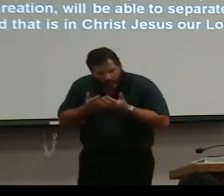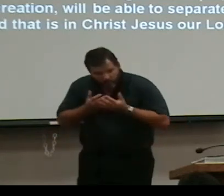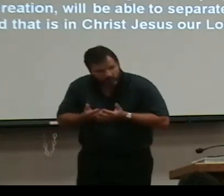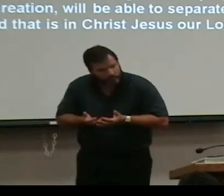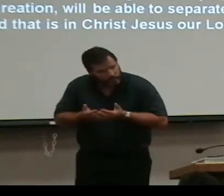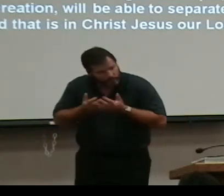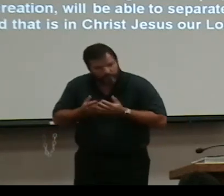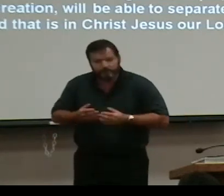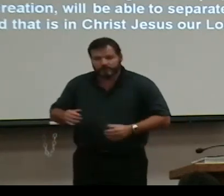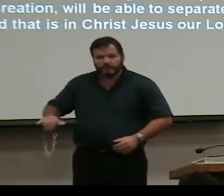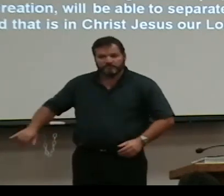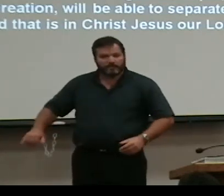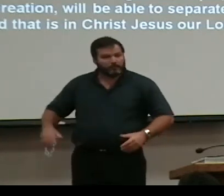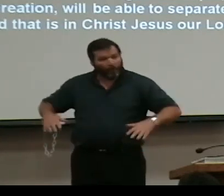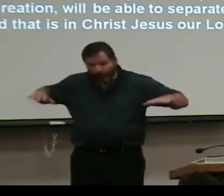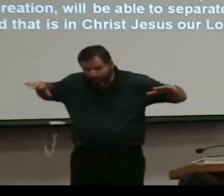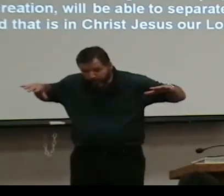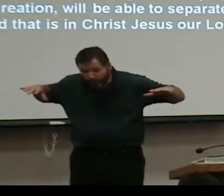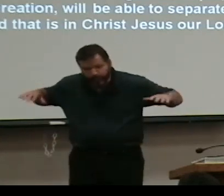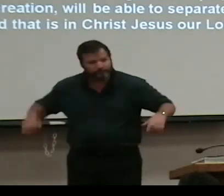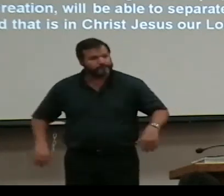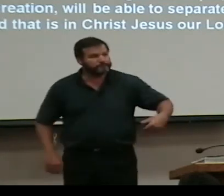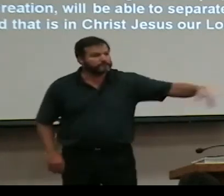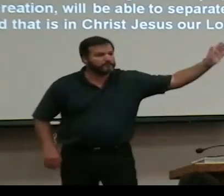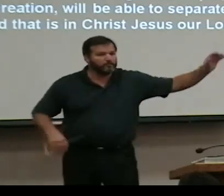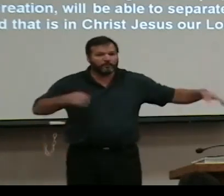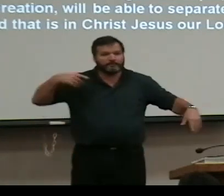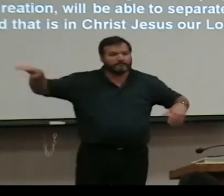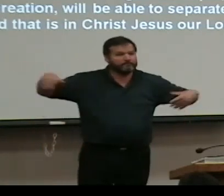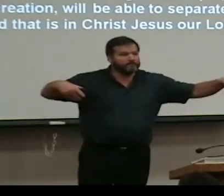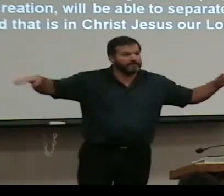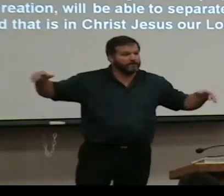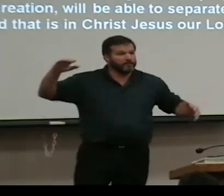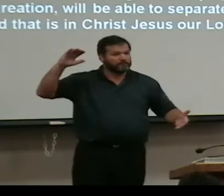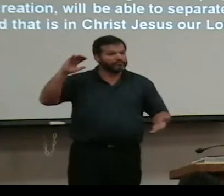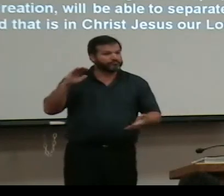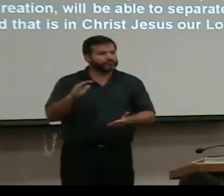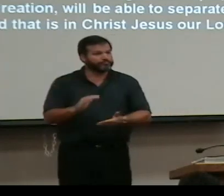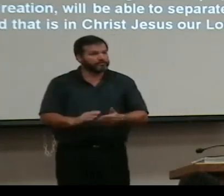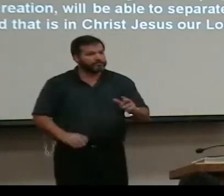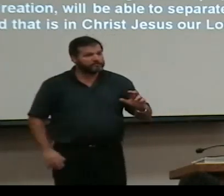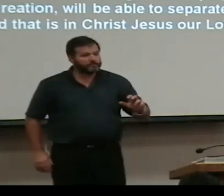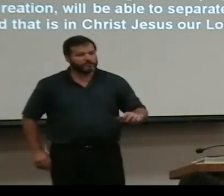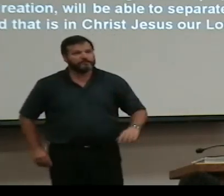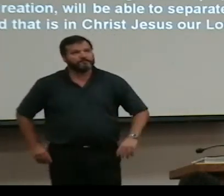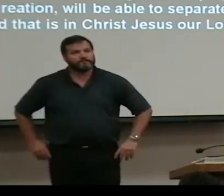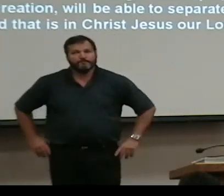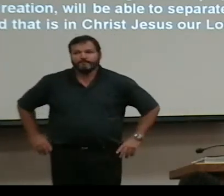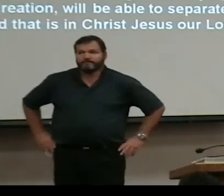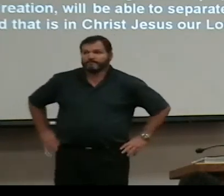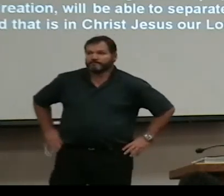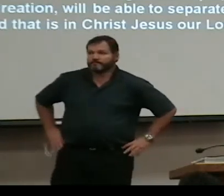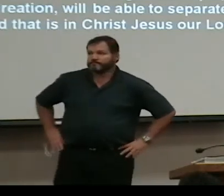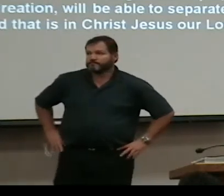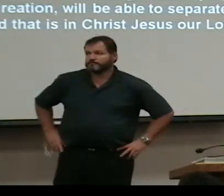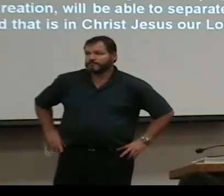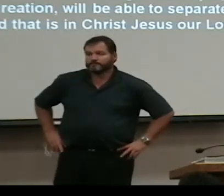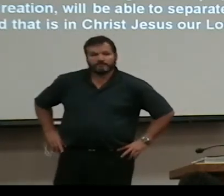Watch those who lapped, those that didn't do it right, 30,000,